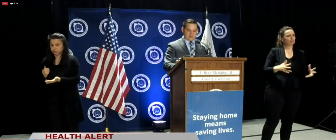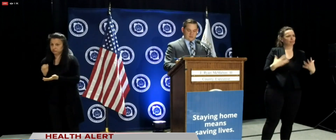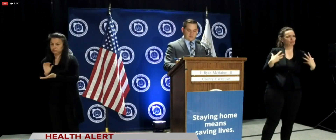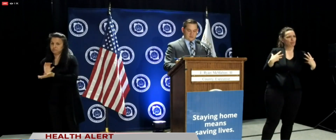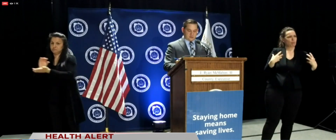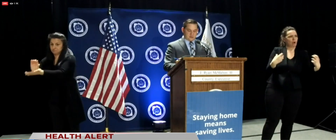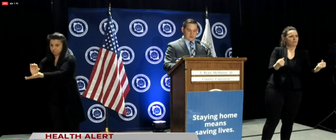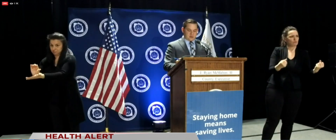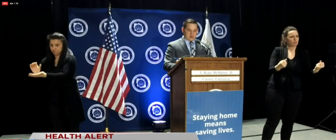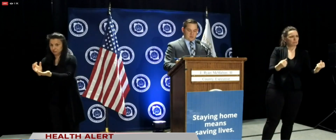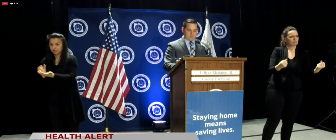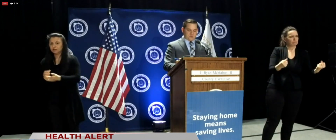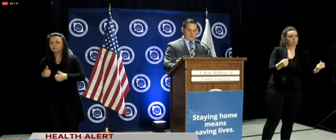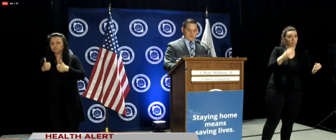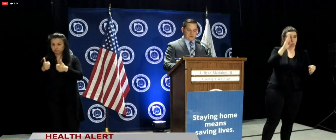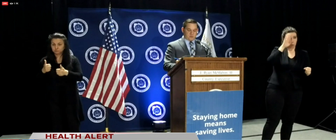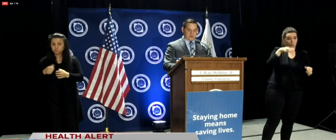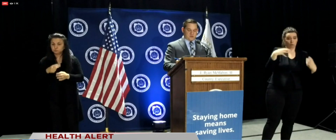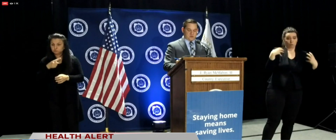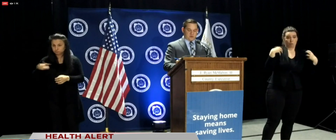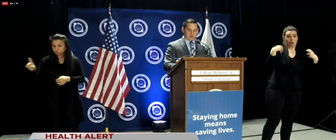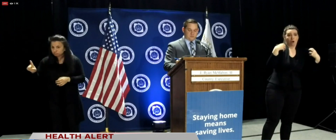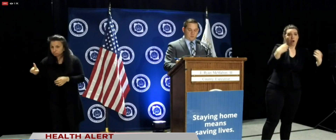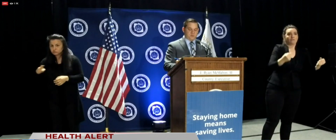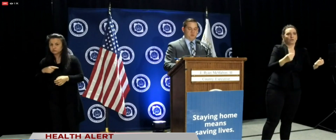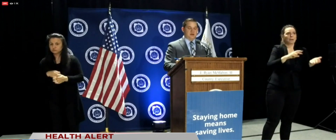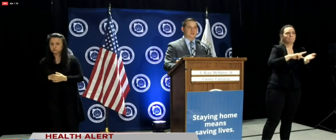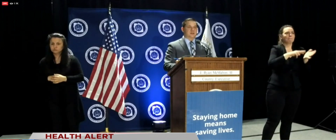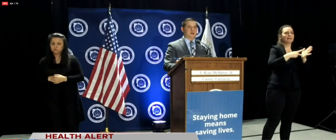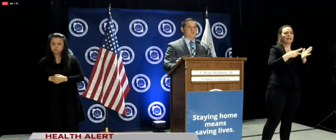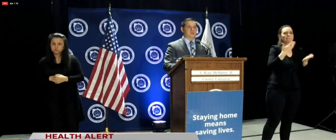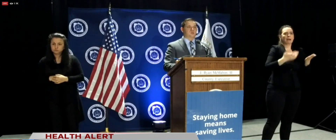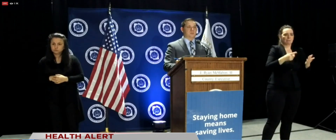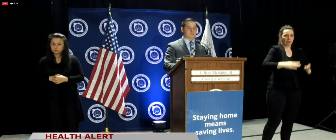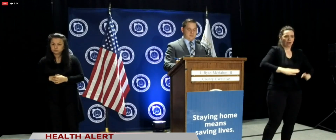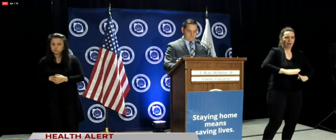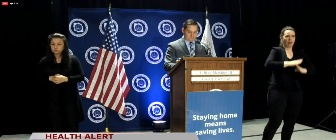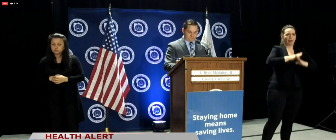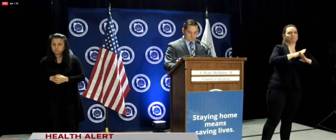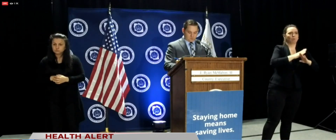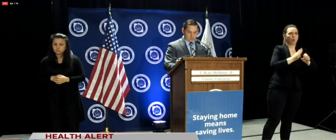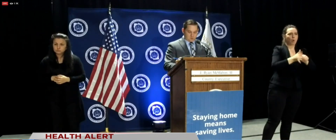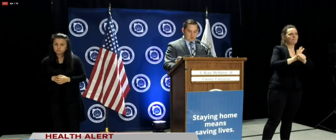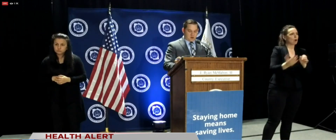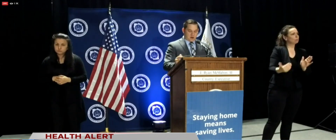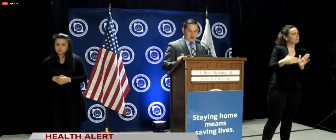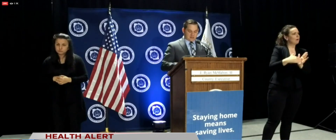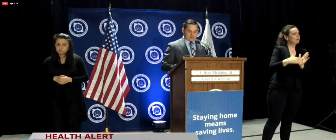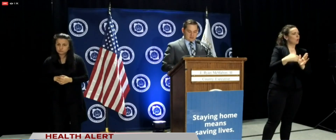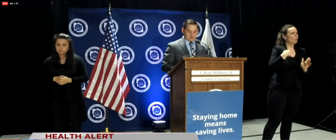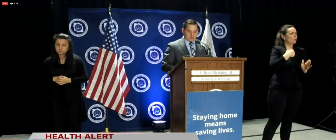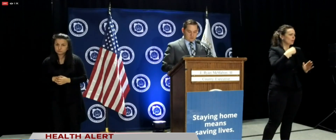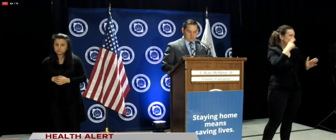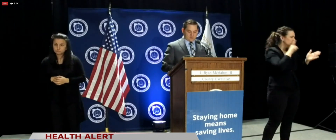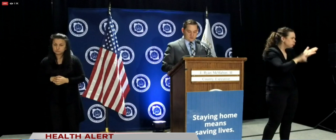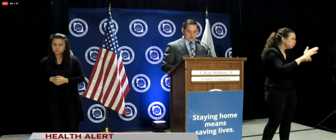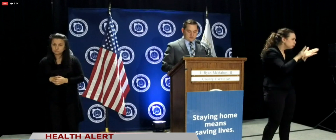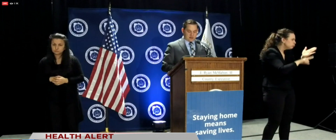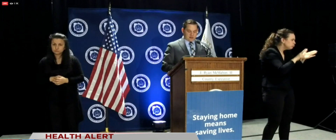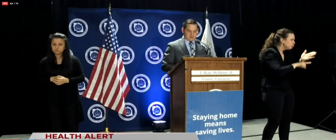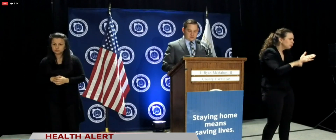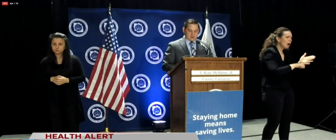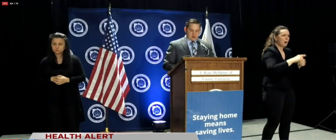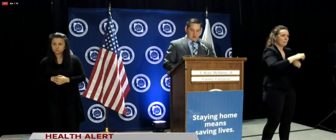want to continue to see. Please consider registering for this project at Upstate's website. Access to